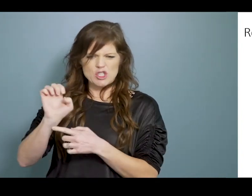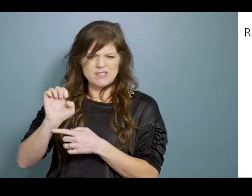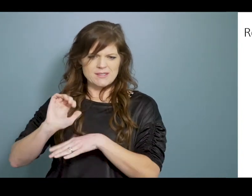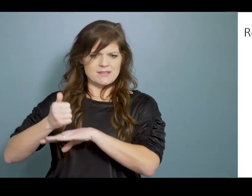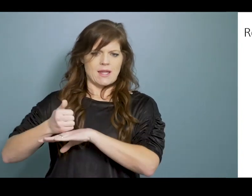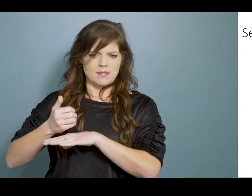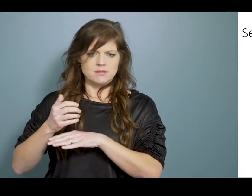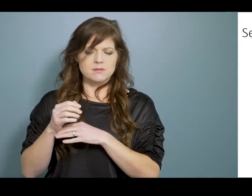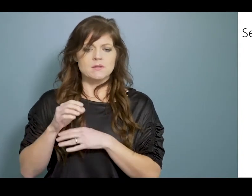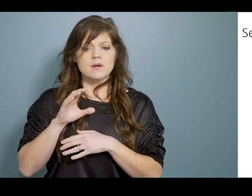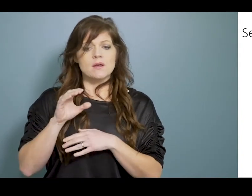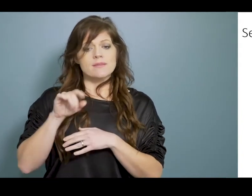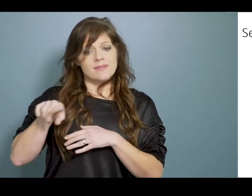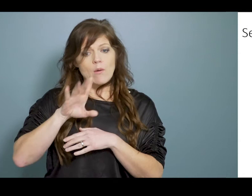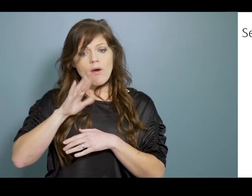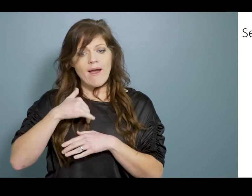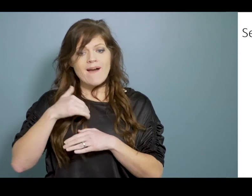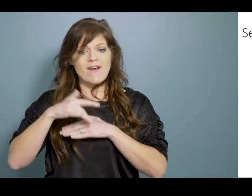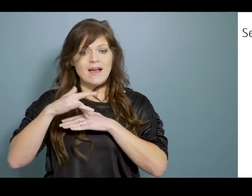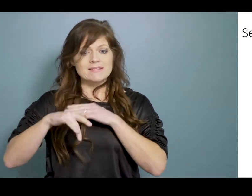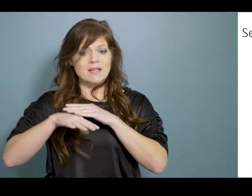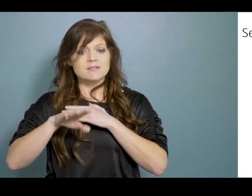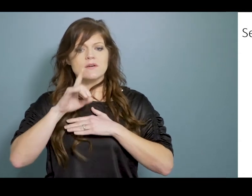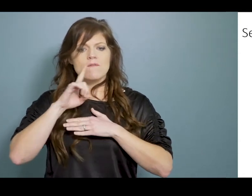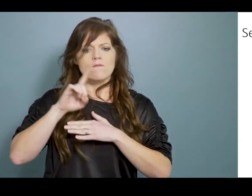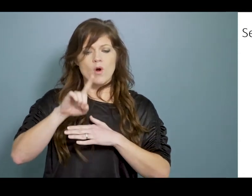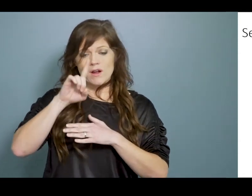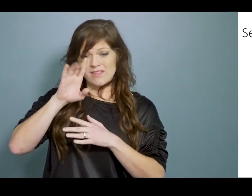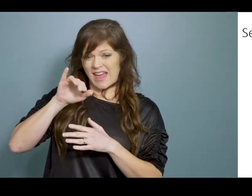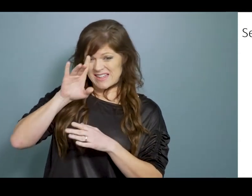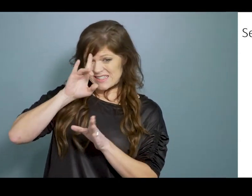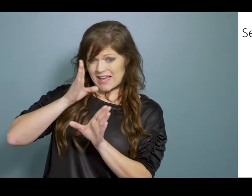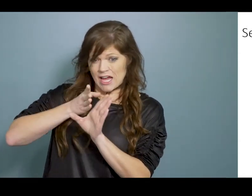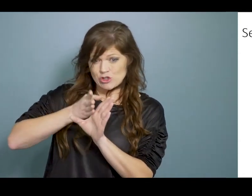Our access to psychiatry is super limited.